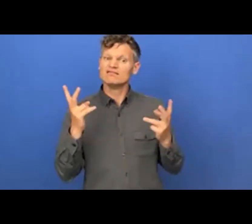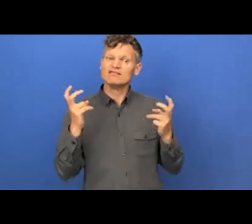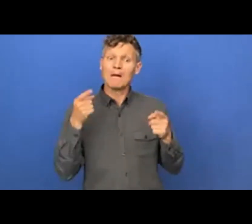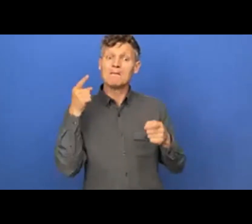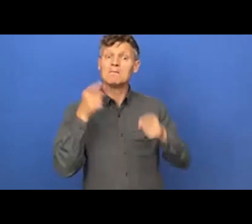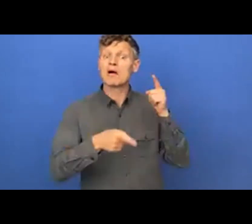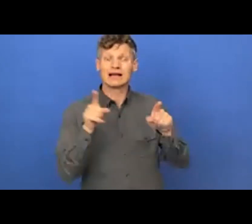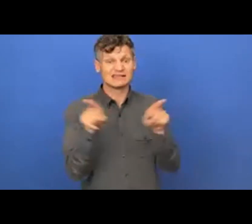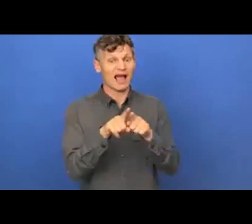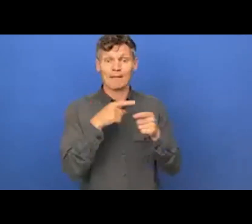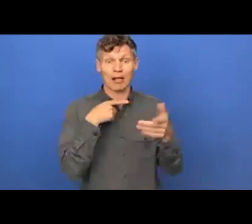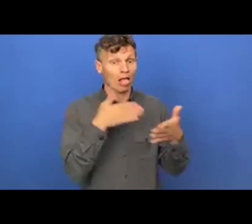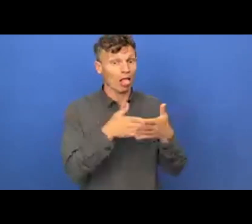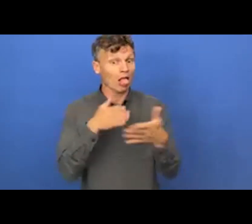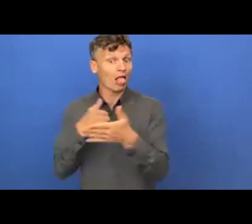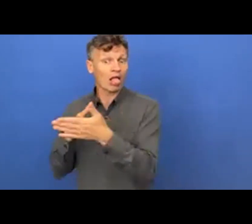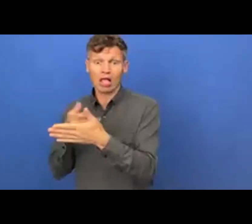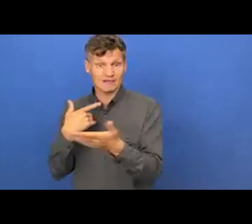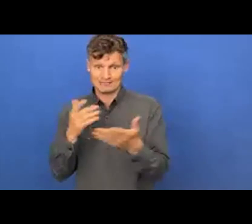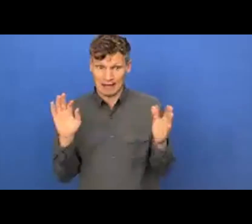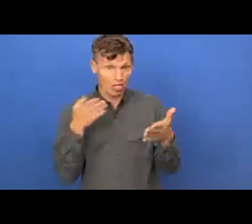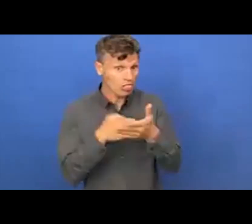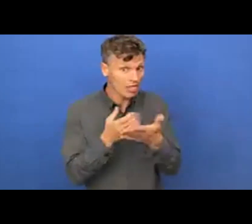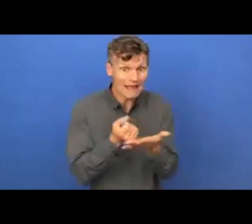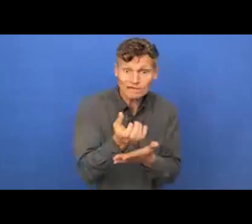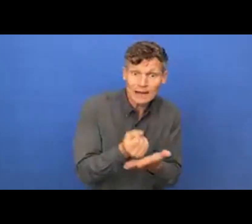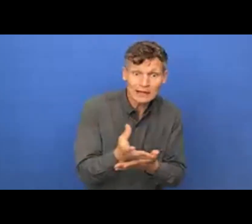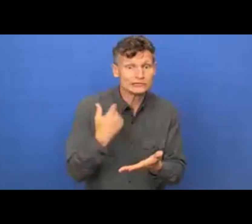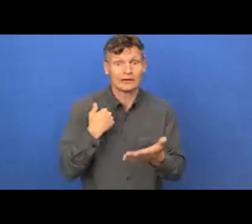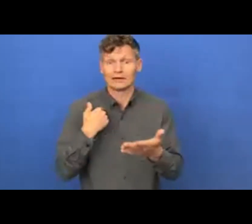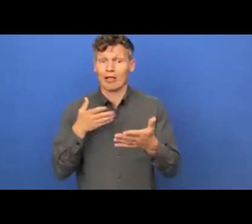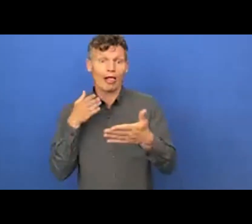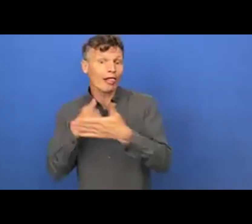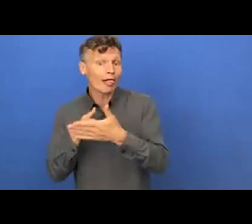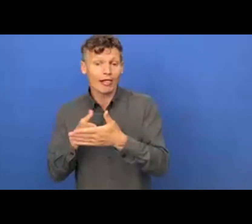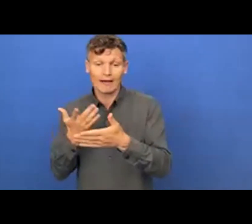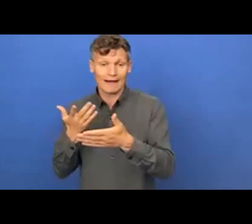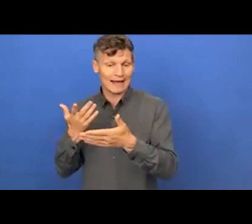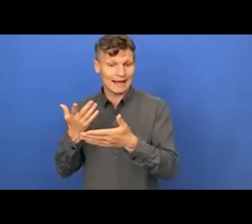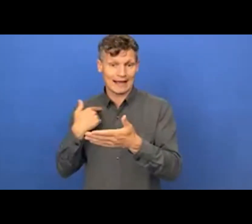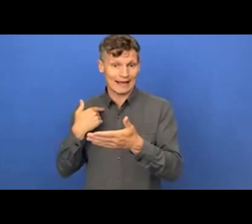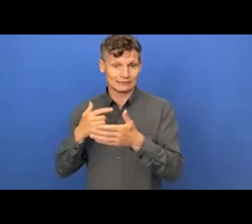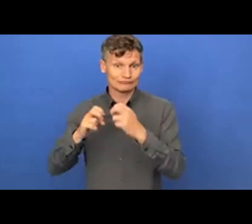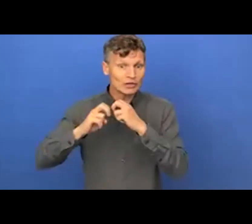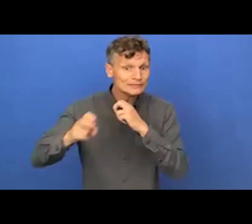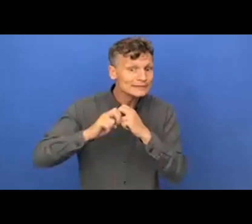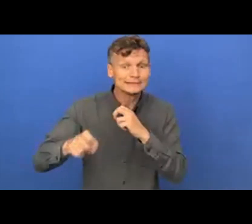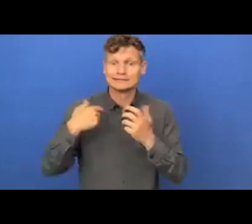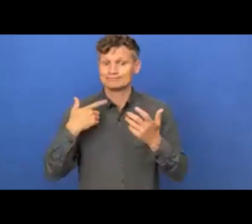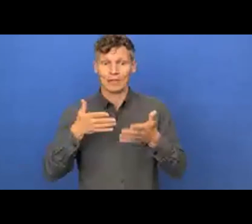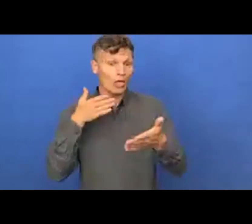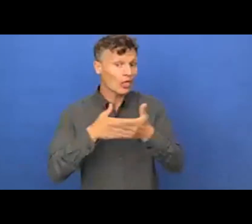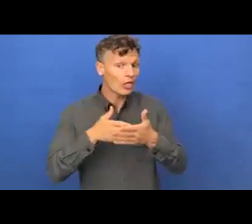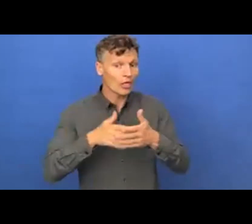of physical access, information, communication, technology, and also the lack